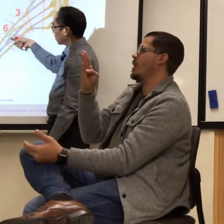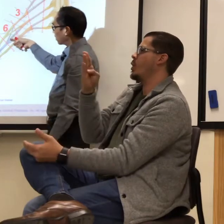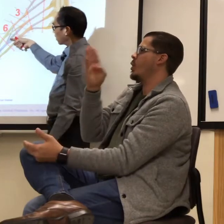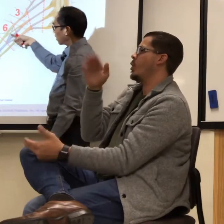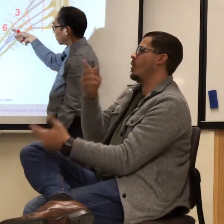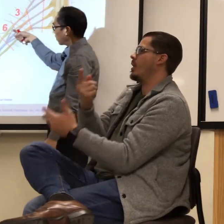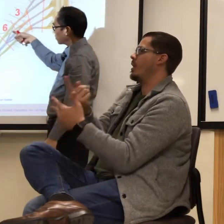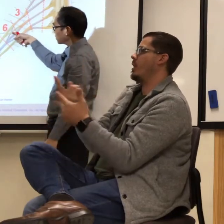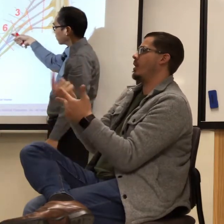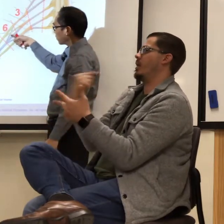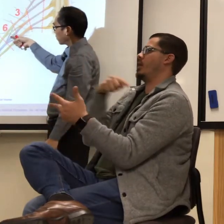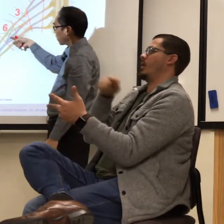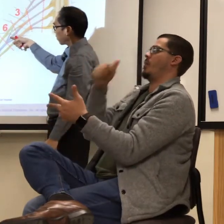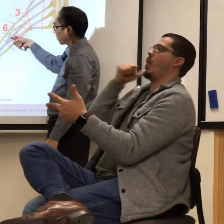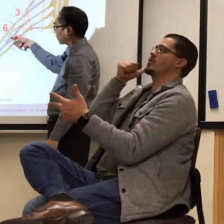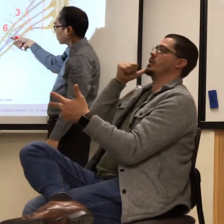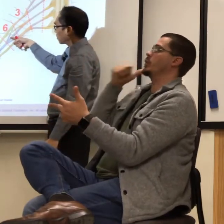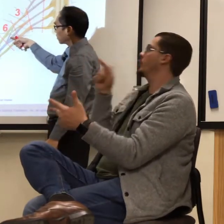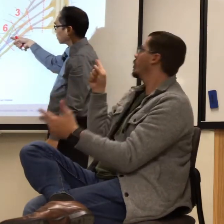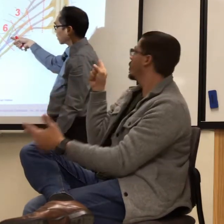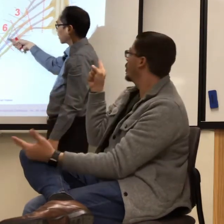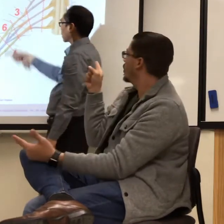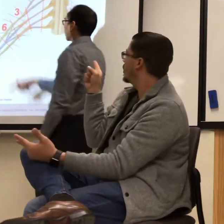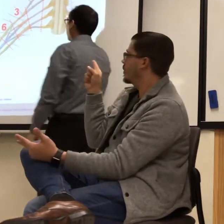go posterior there.